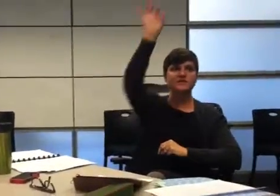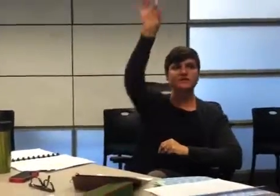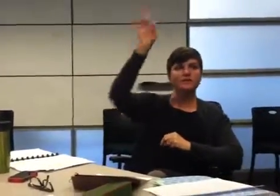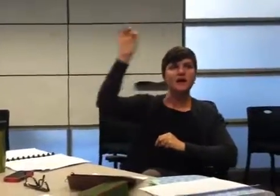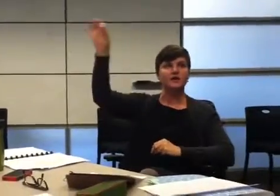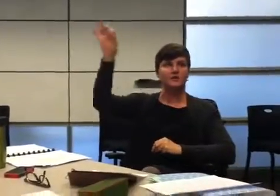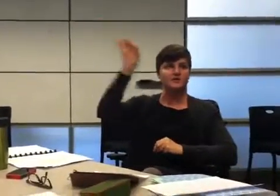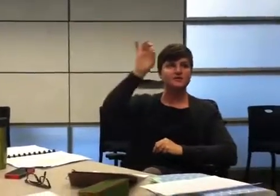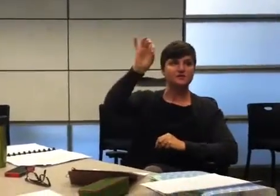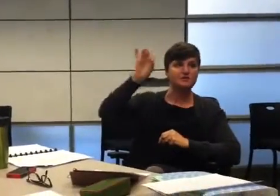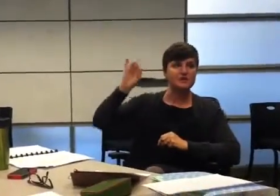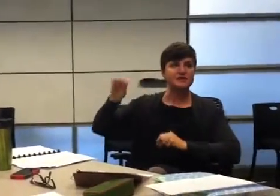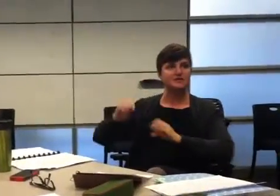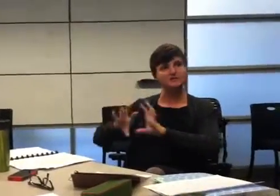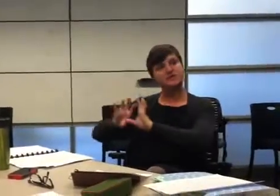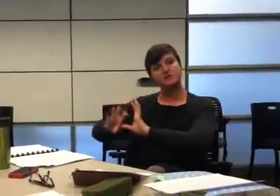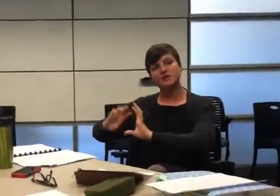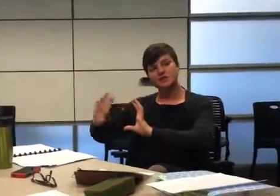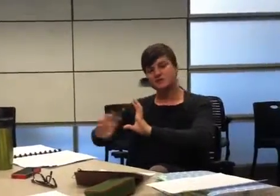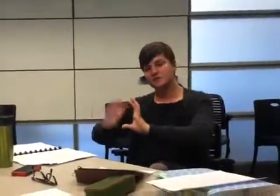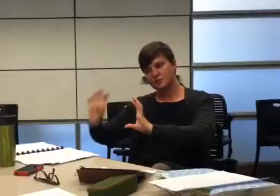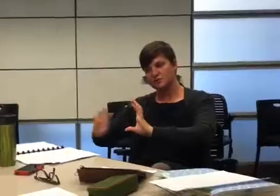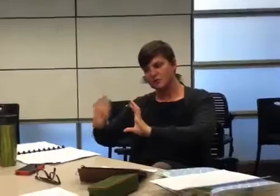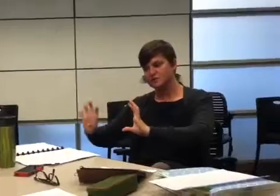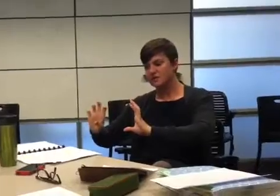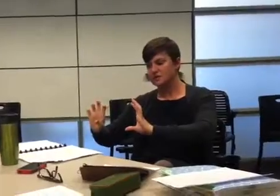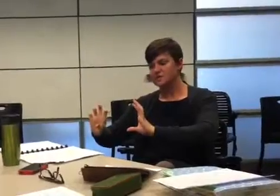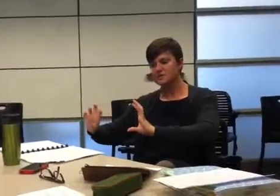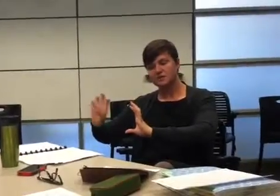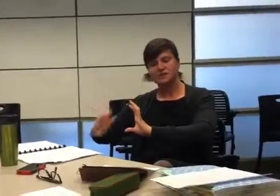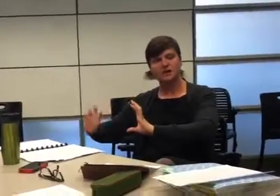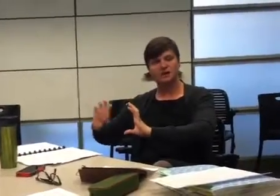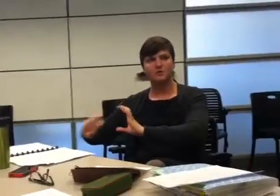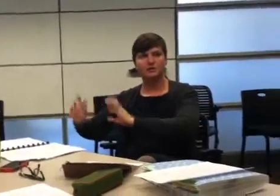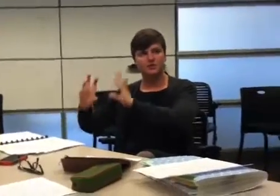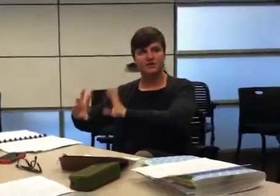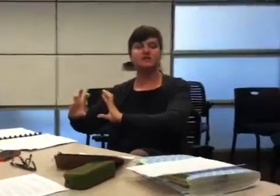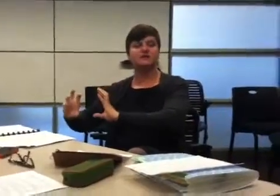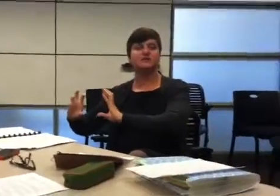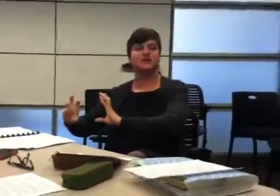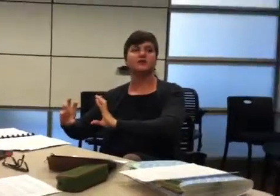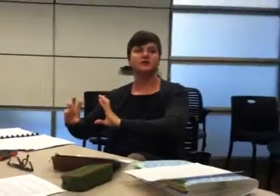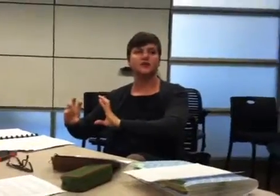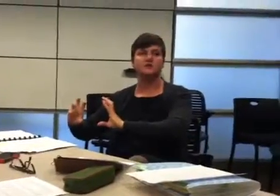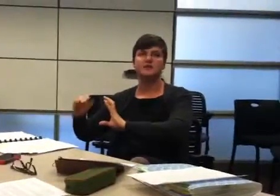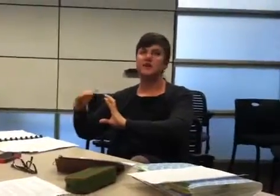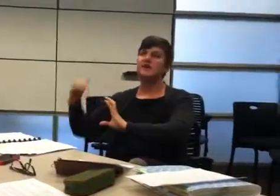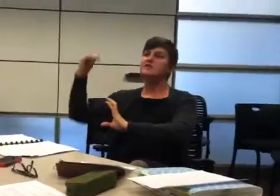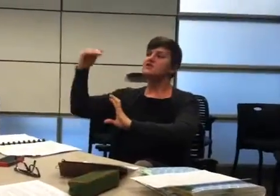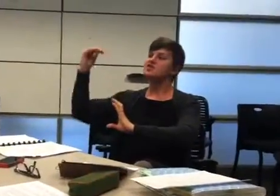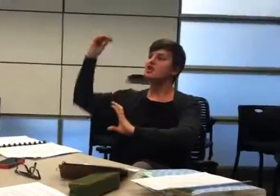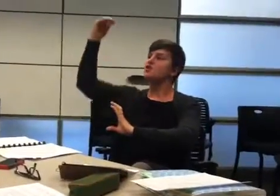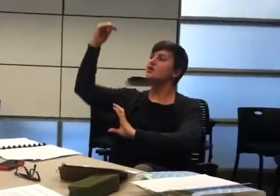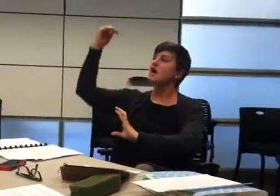see echoes of different pieces, but they realized that there were things that he was using in talking about particular stereotypes that showed